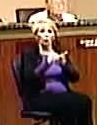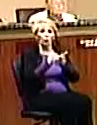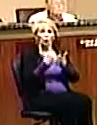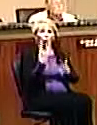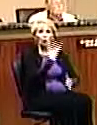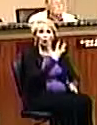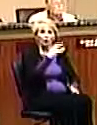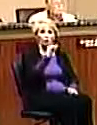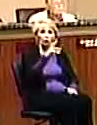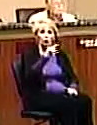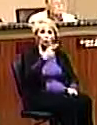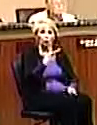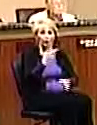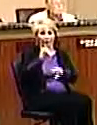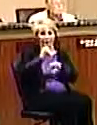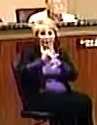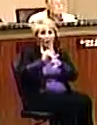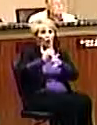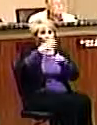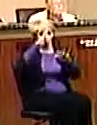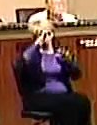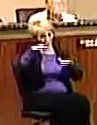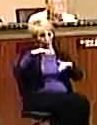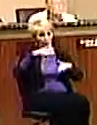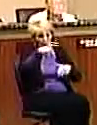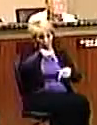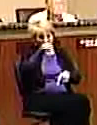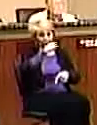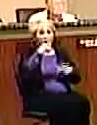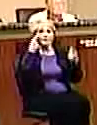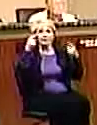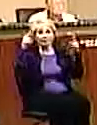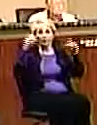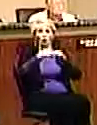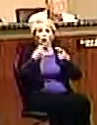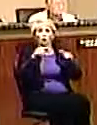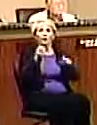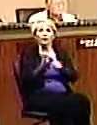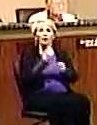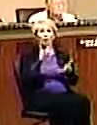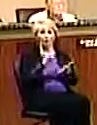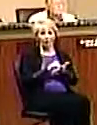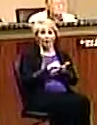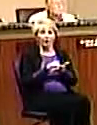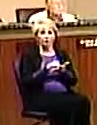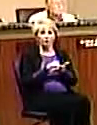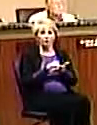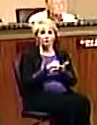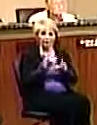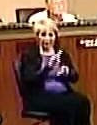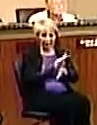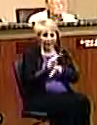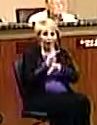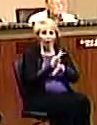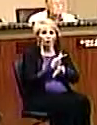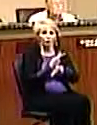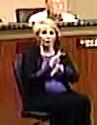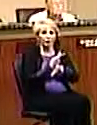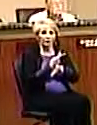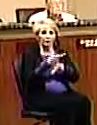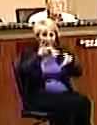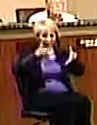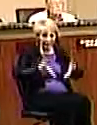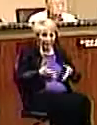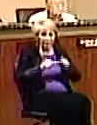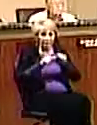Youth Institution, and hopefully you all will be successful in trying to get that taken care of and left here in